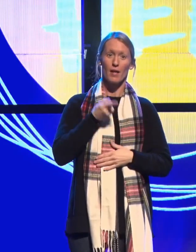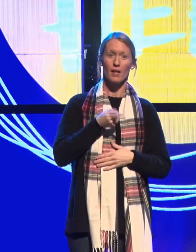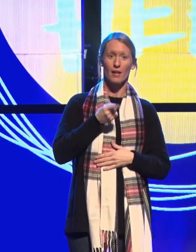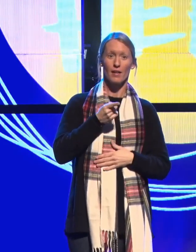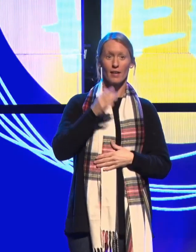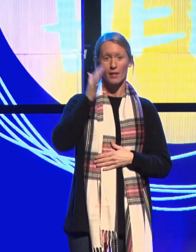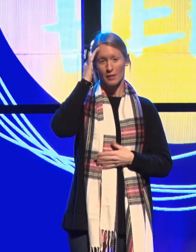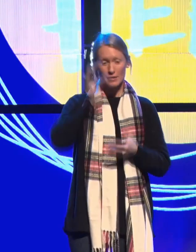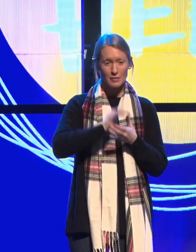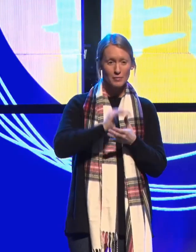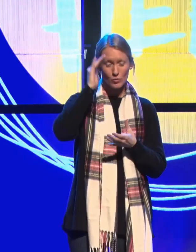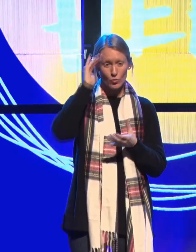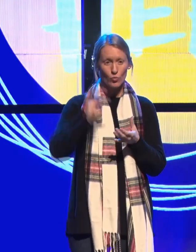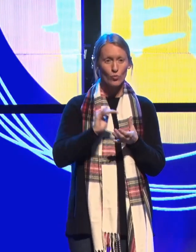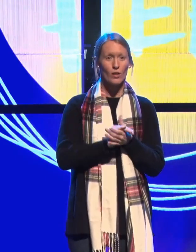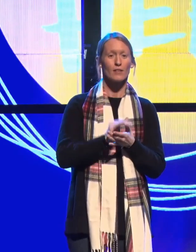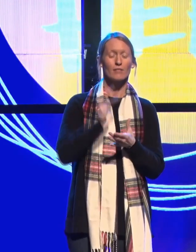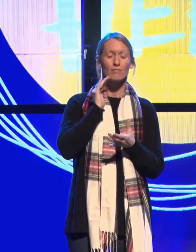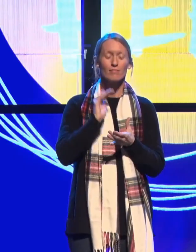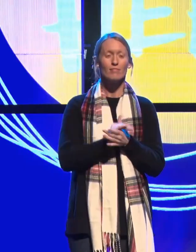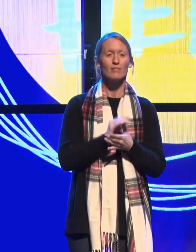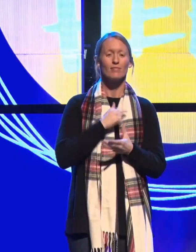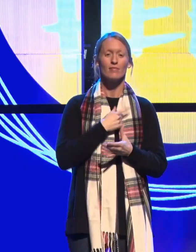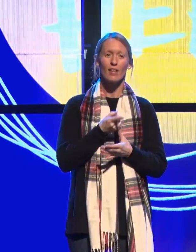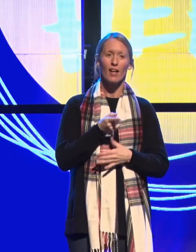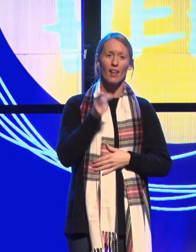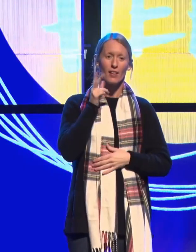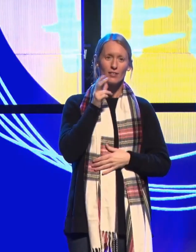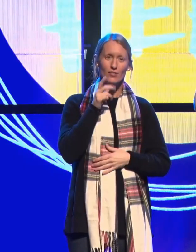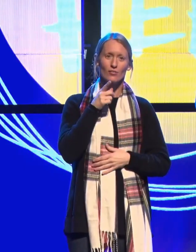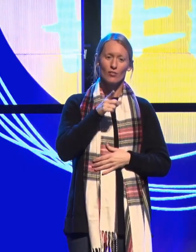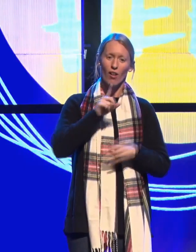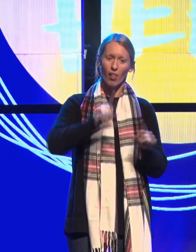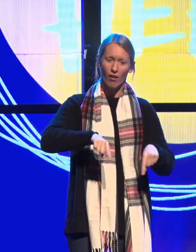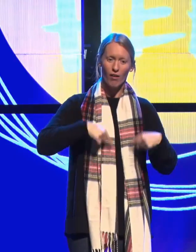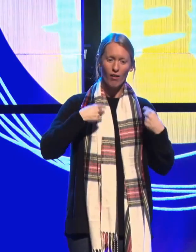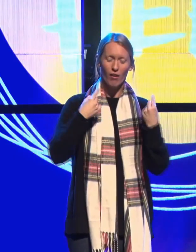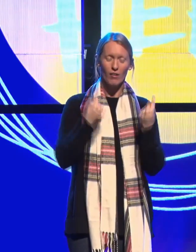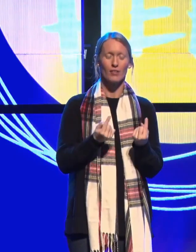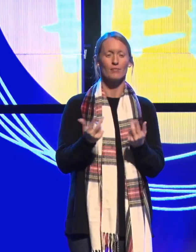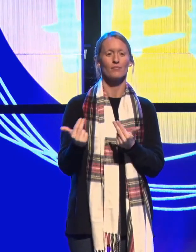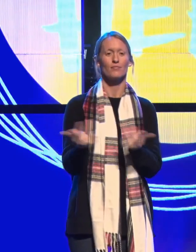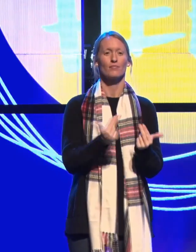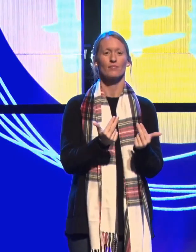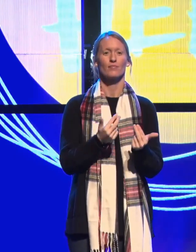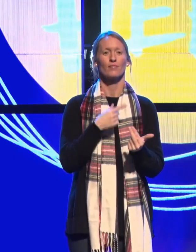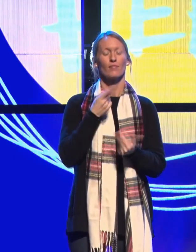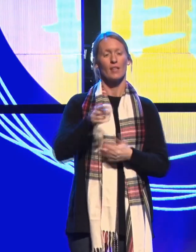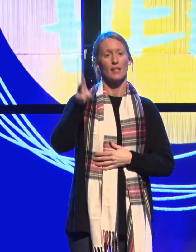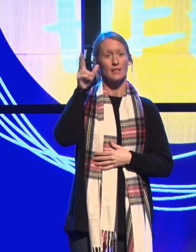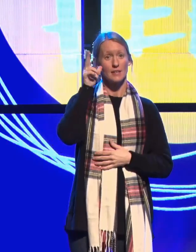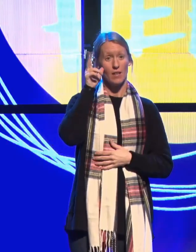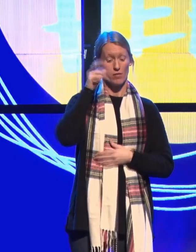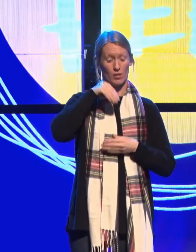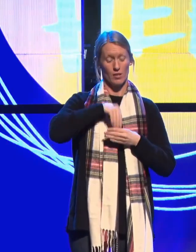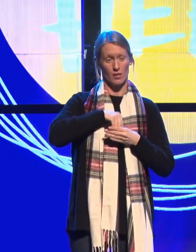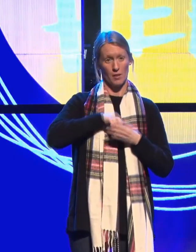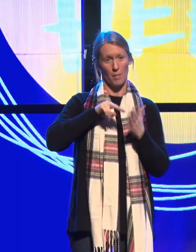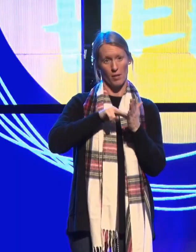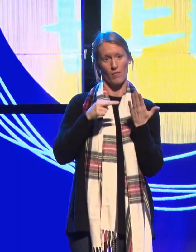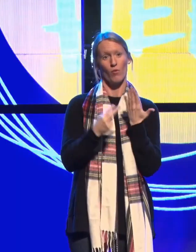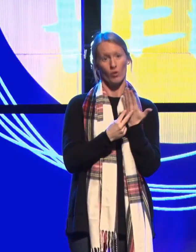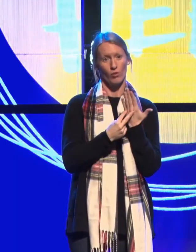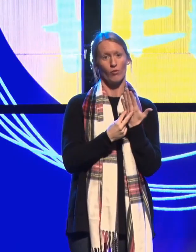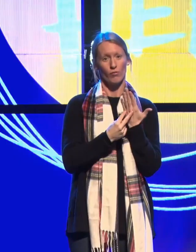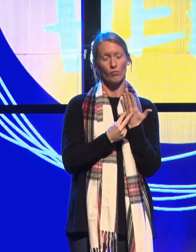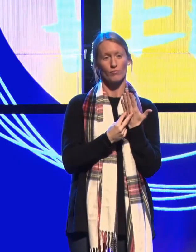for a long time. Listen, you'll acknowledge that. Yes, there's a devil inside of me, okay? Metaphorically speaking, all